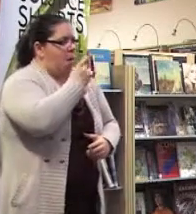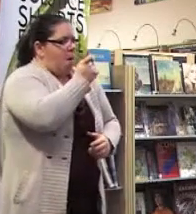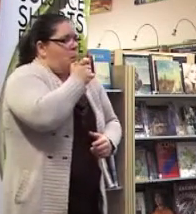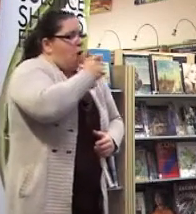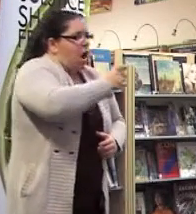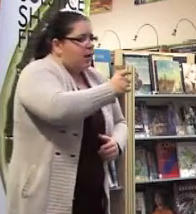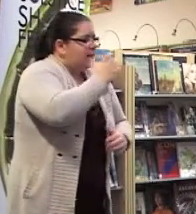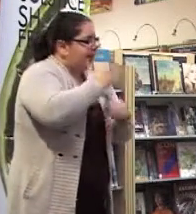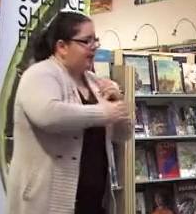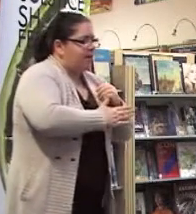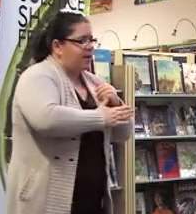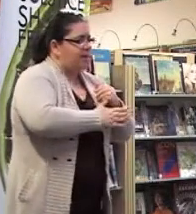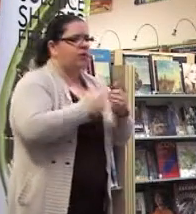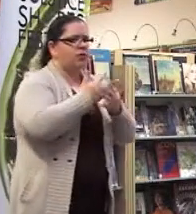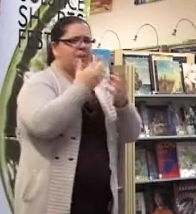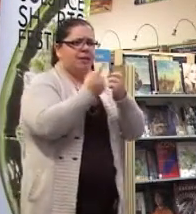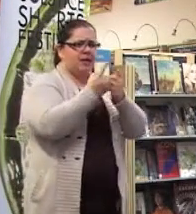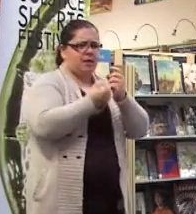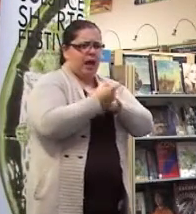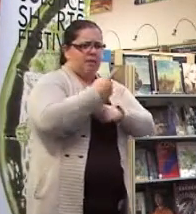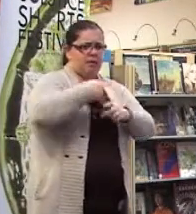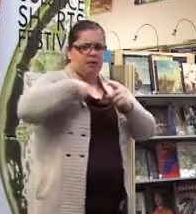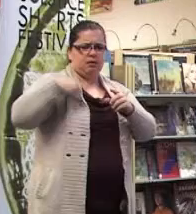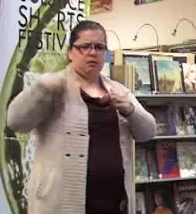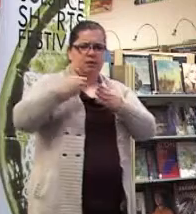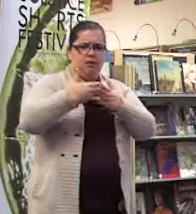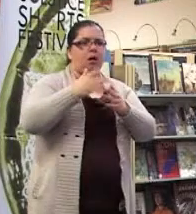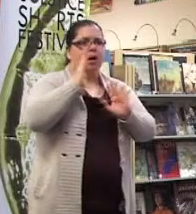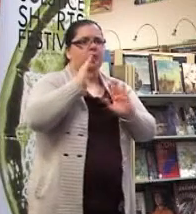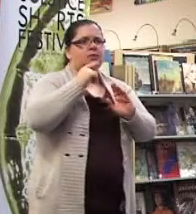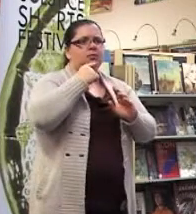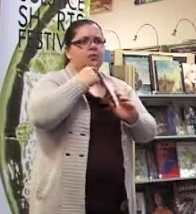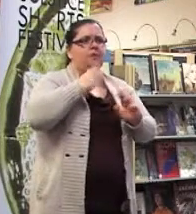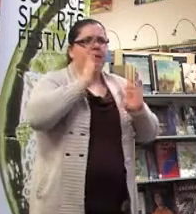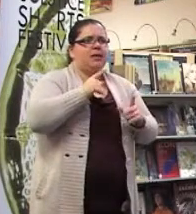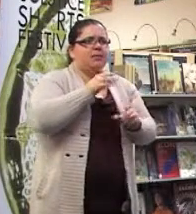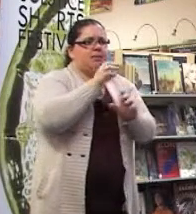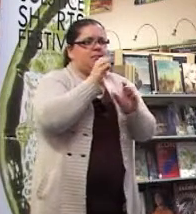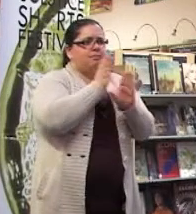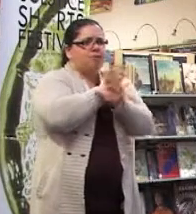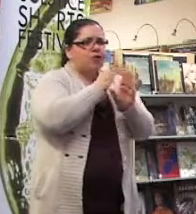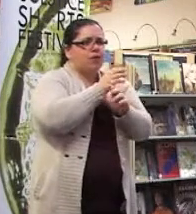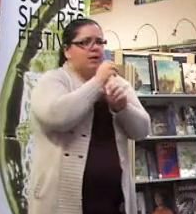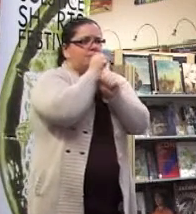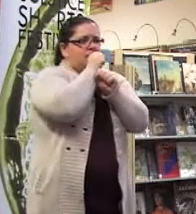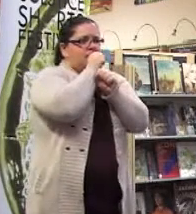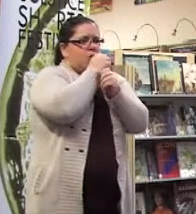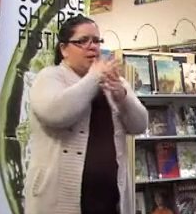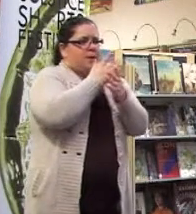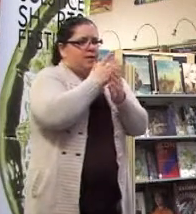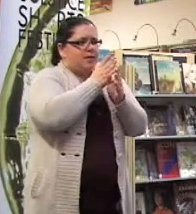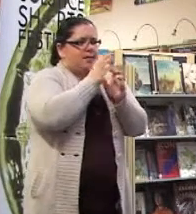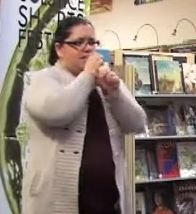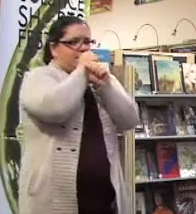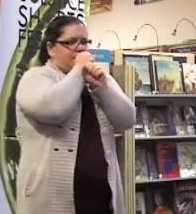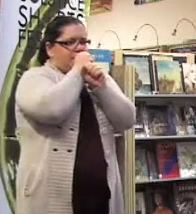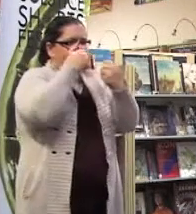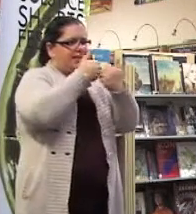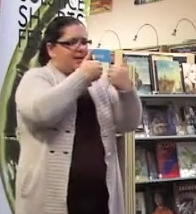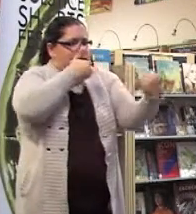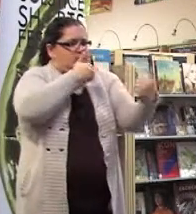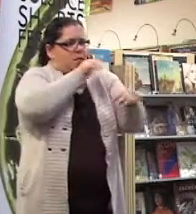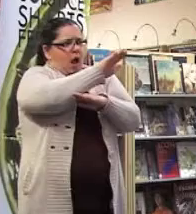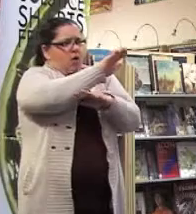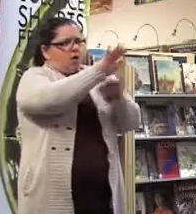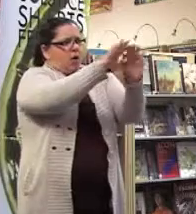word. So many things that happened to us we were sworn to secrecy about. So many things were sealed away, separated from the external